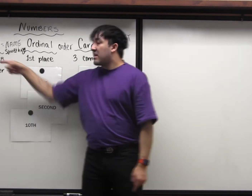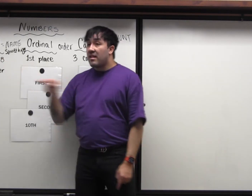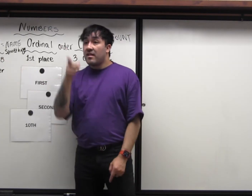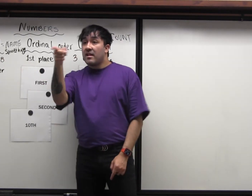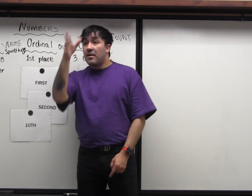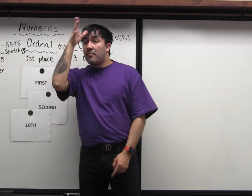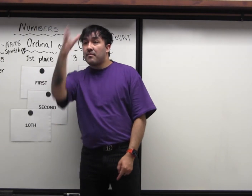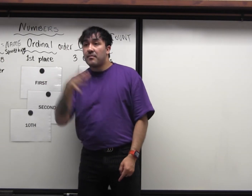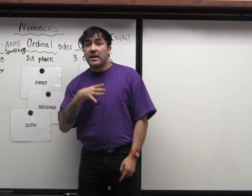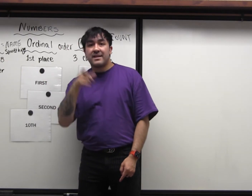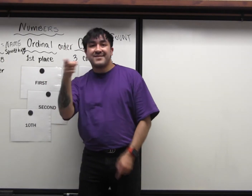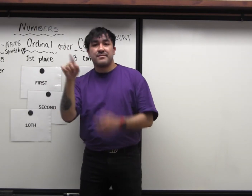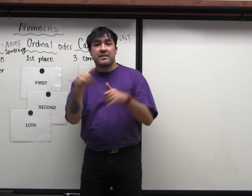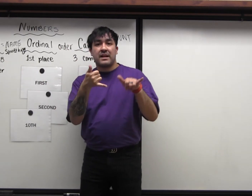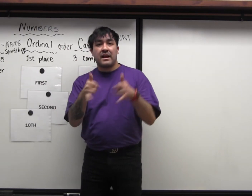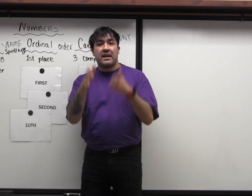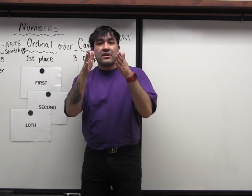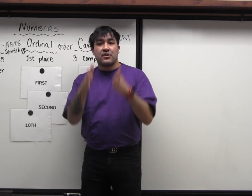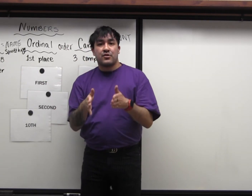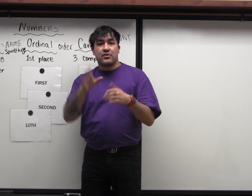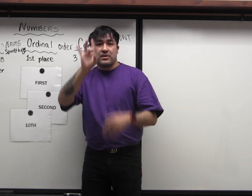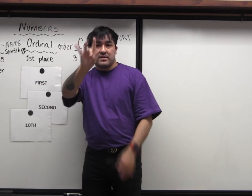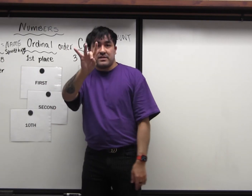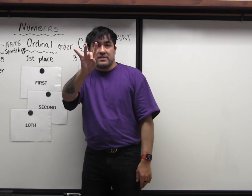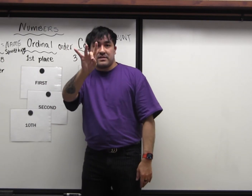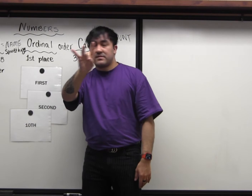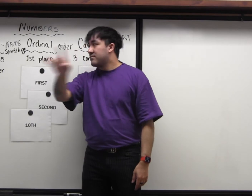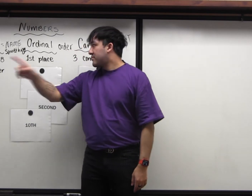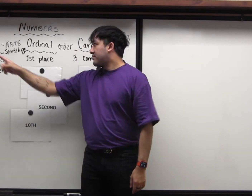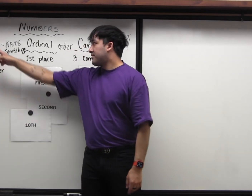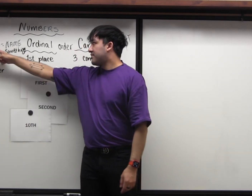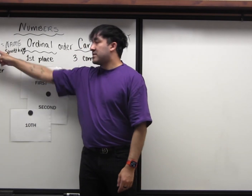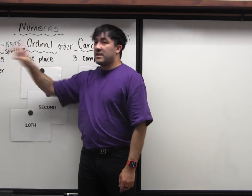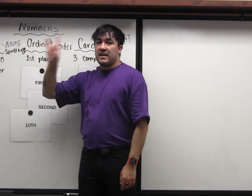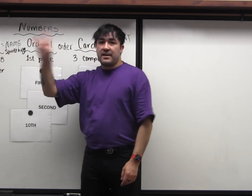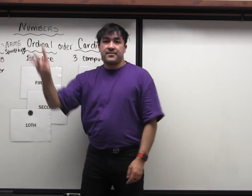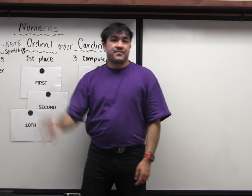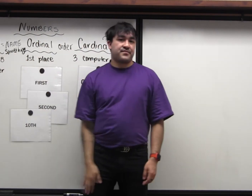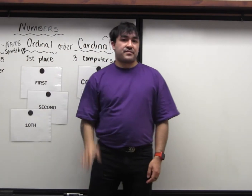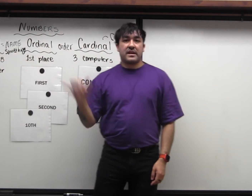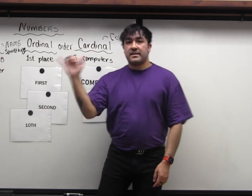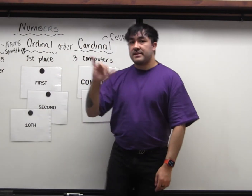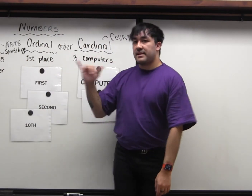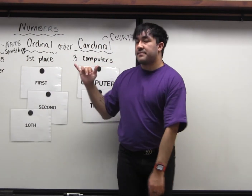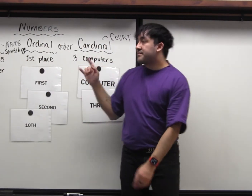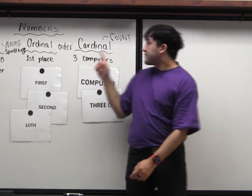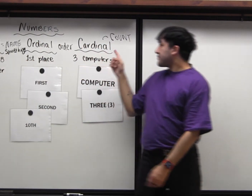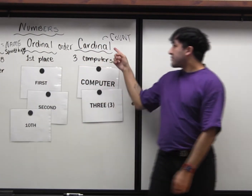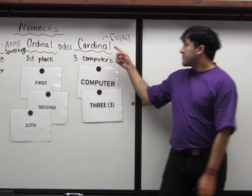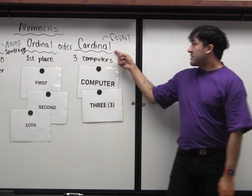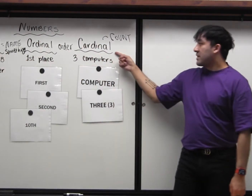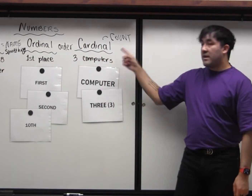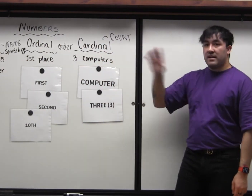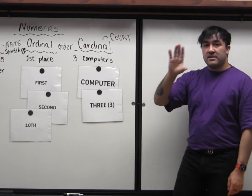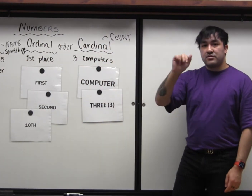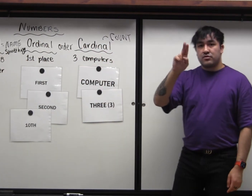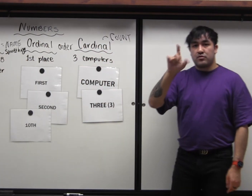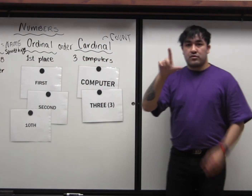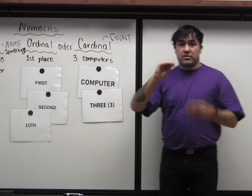8th. There's a guy and he is player 8, player number 8. So that's kind of a way to remember